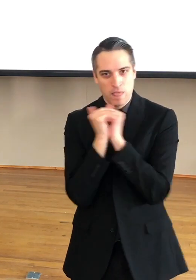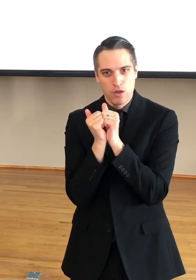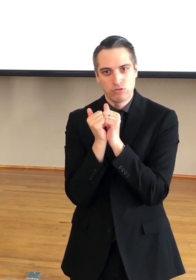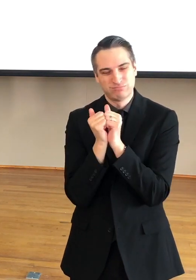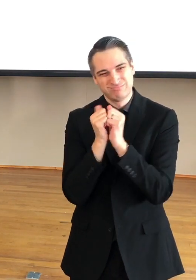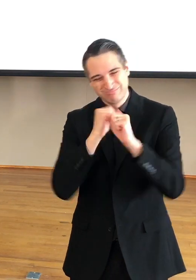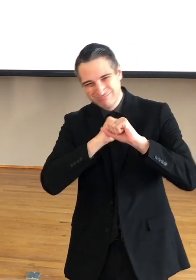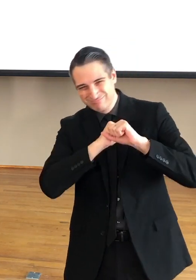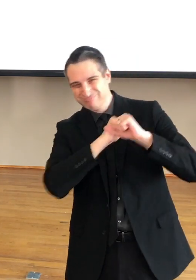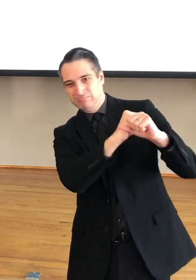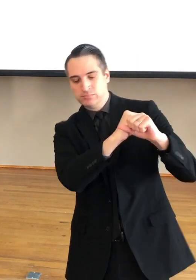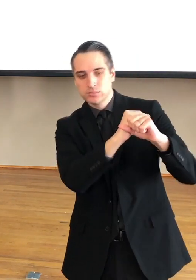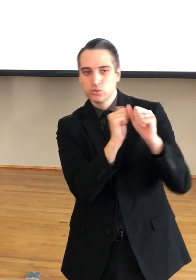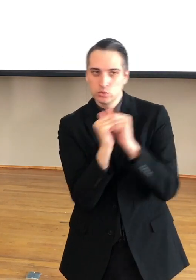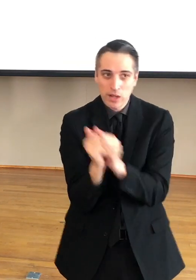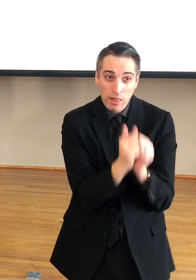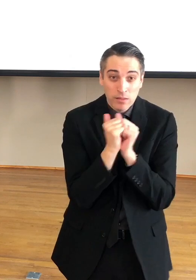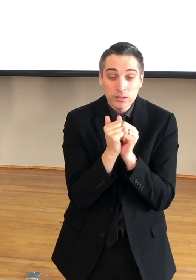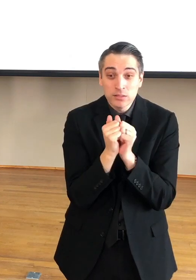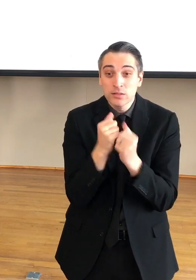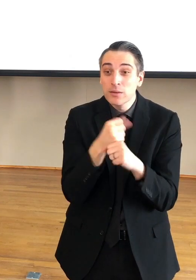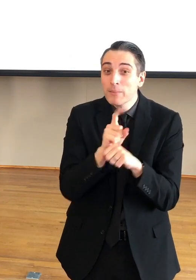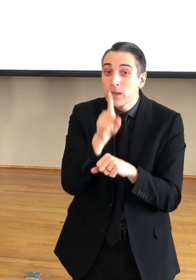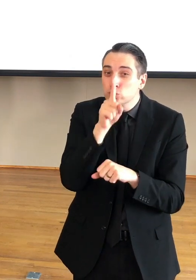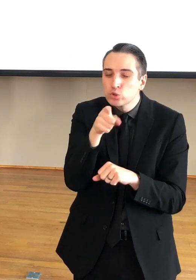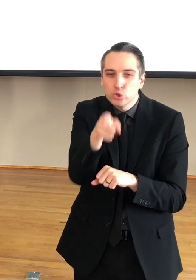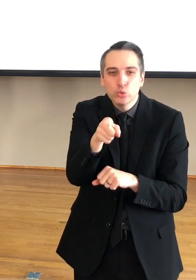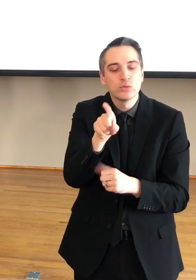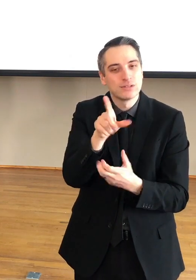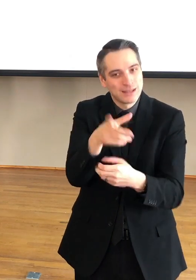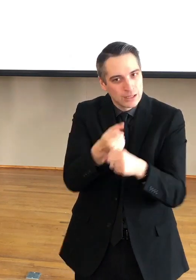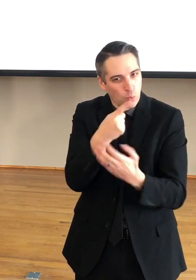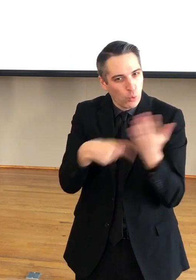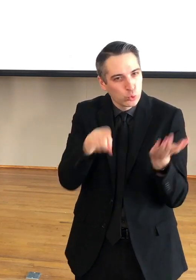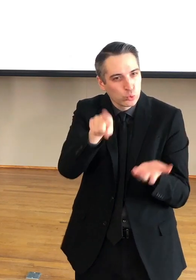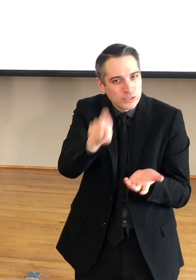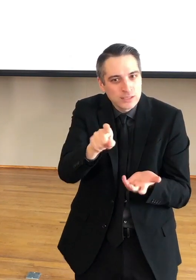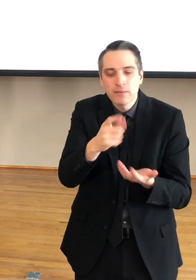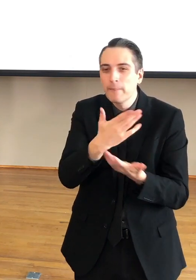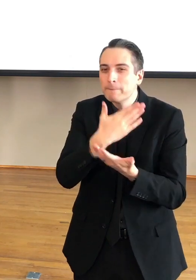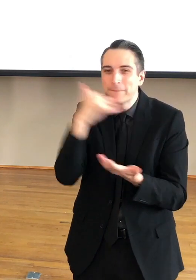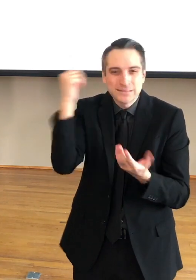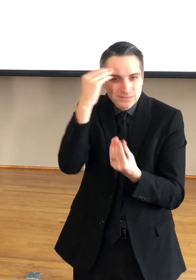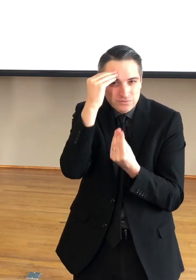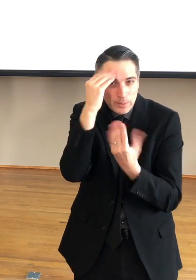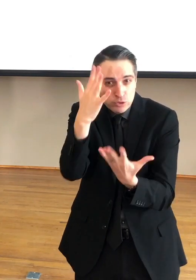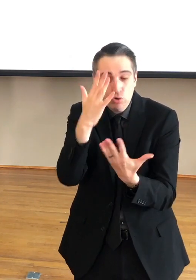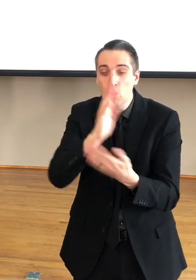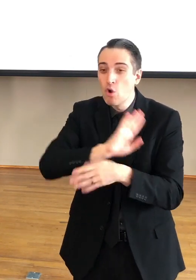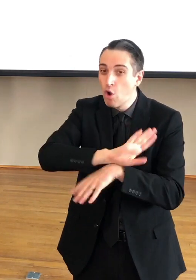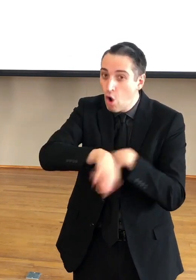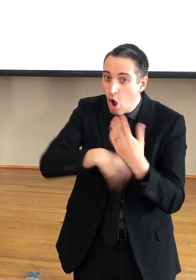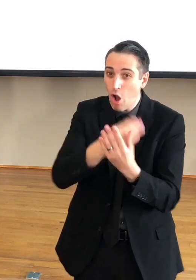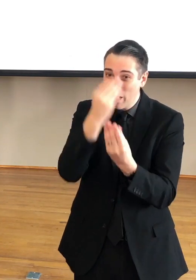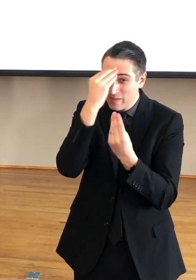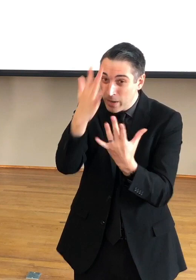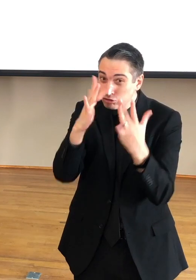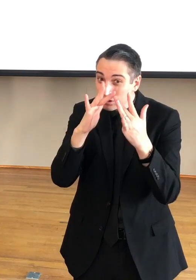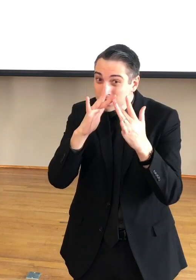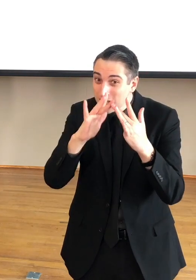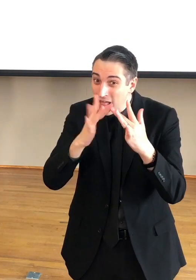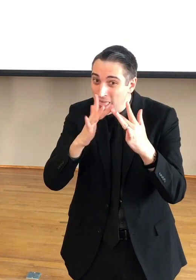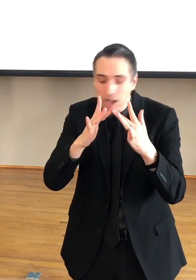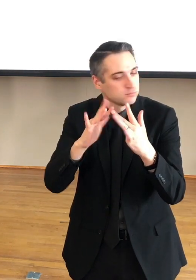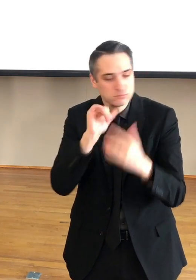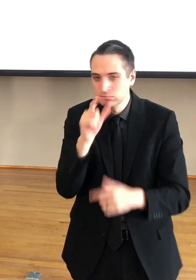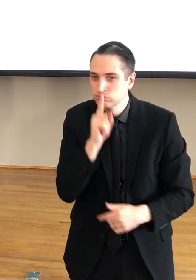back together. Make sure you seek out the avenues of best information. All information on the internet is not true